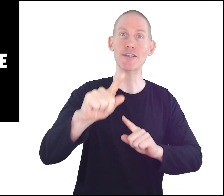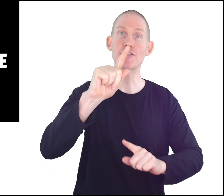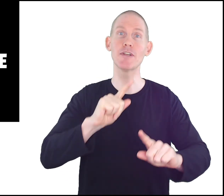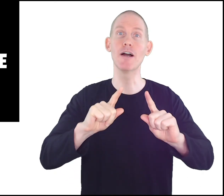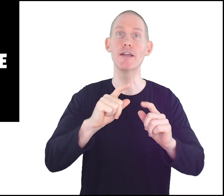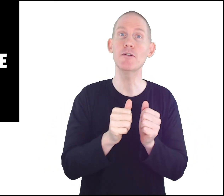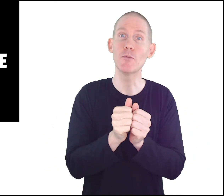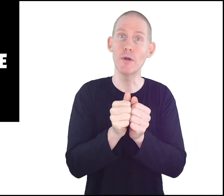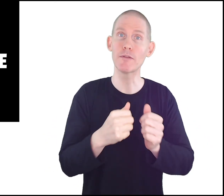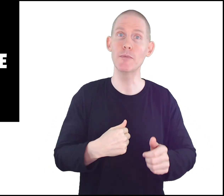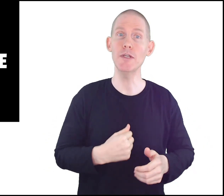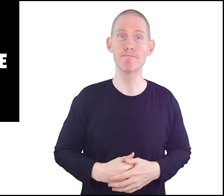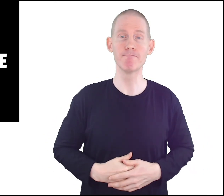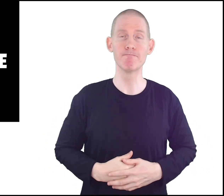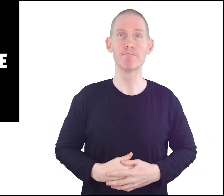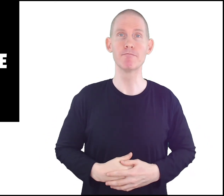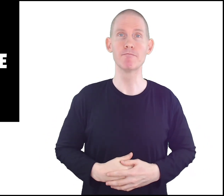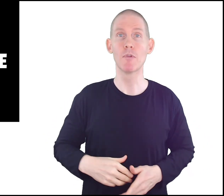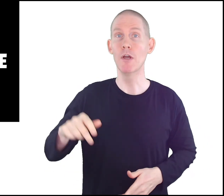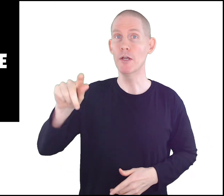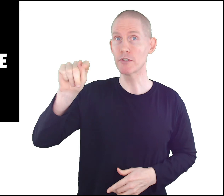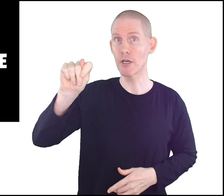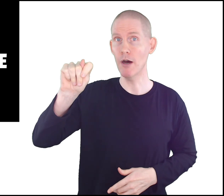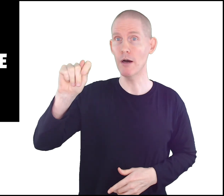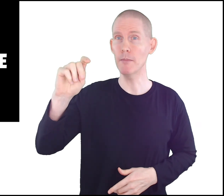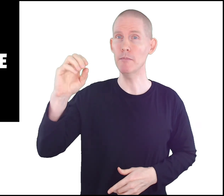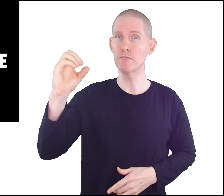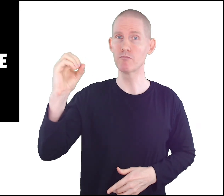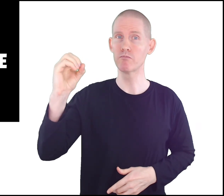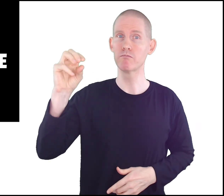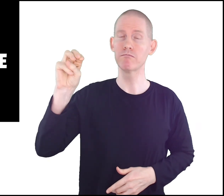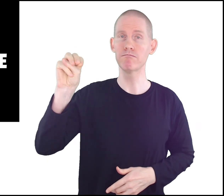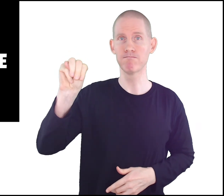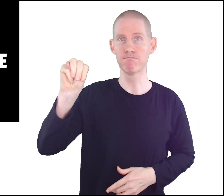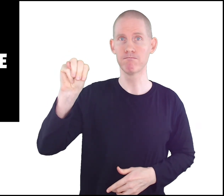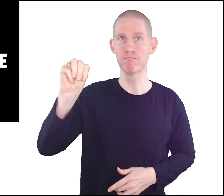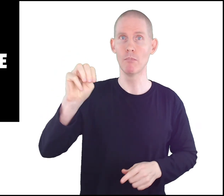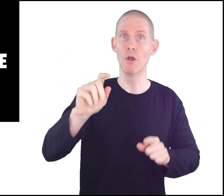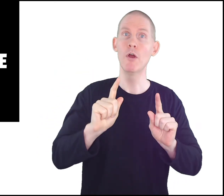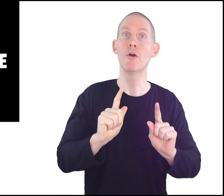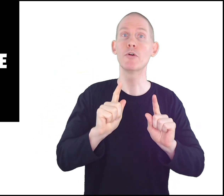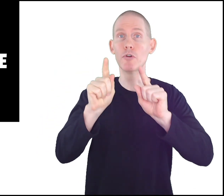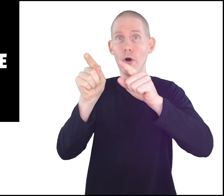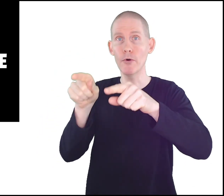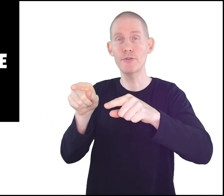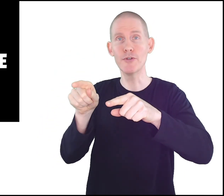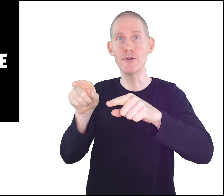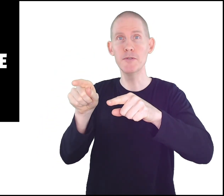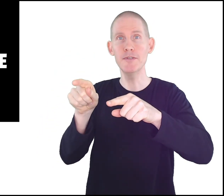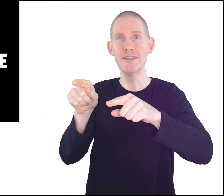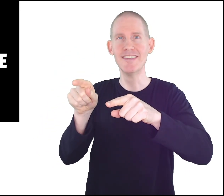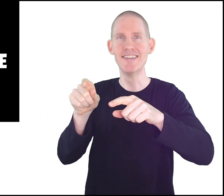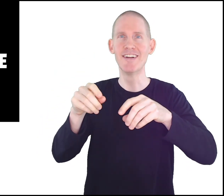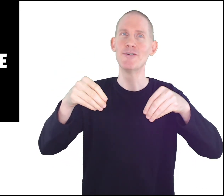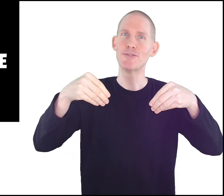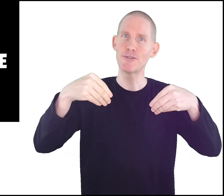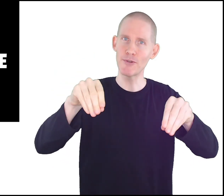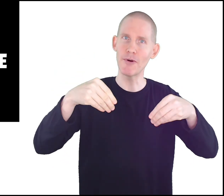Sign with me. Tom go to